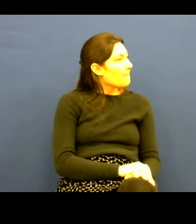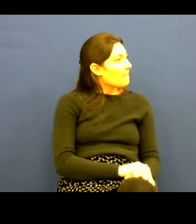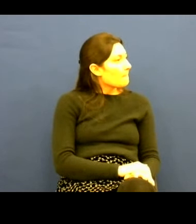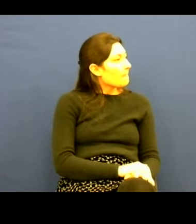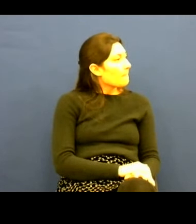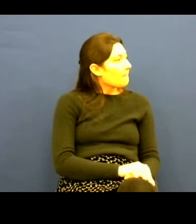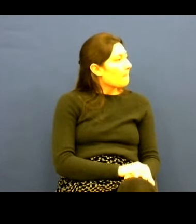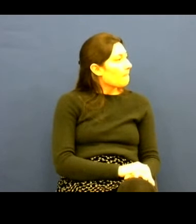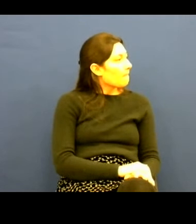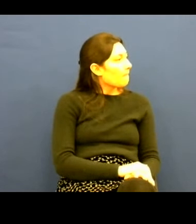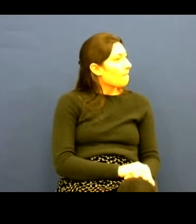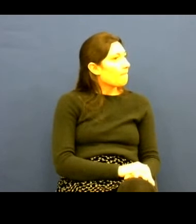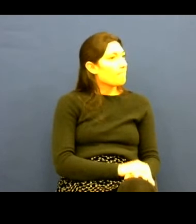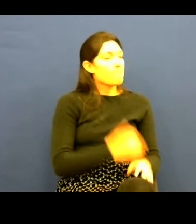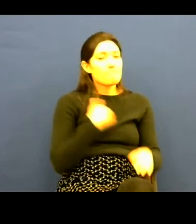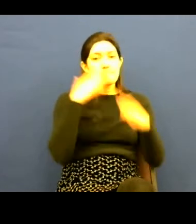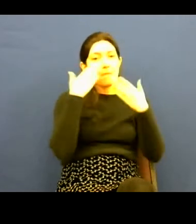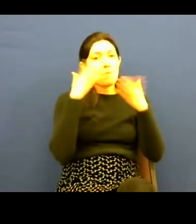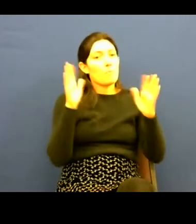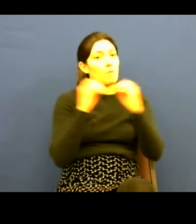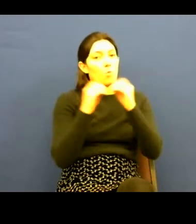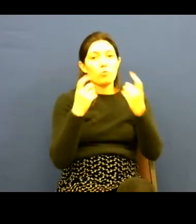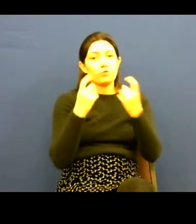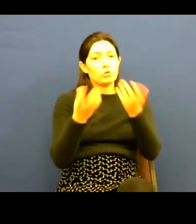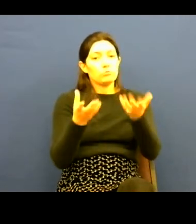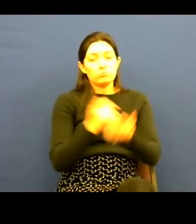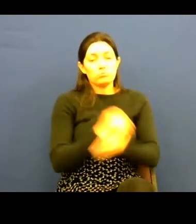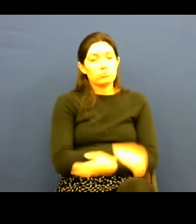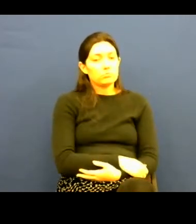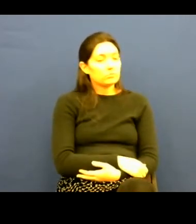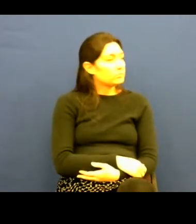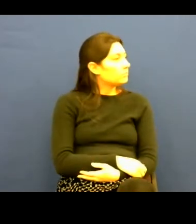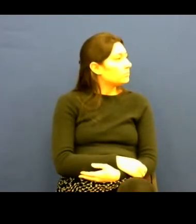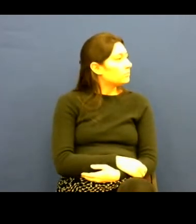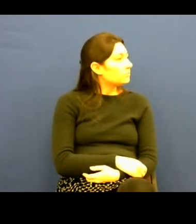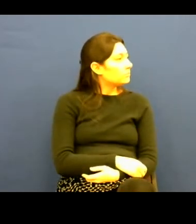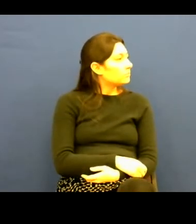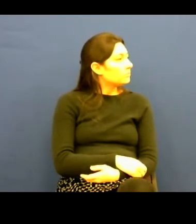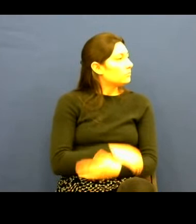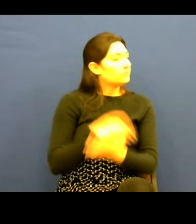I'm open to questions. If you need more detail, I can do that. So I'm trying to